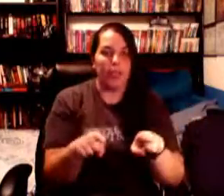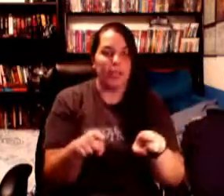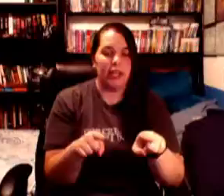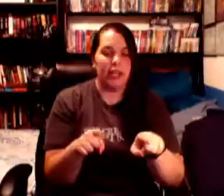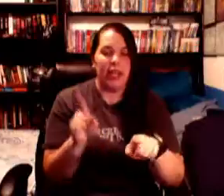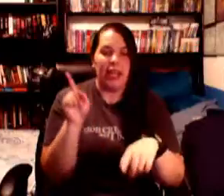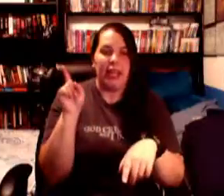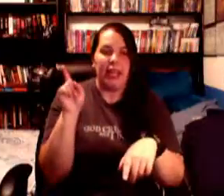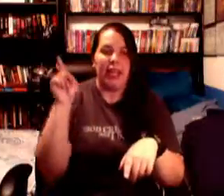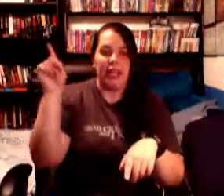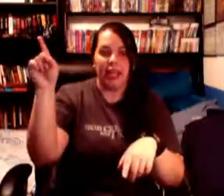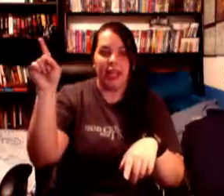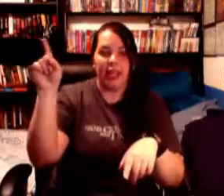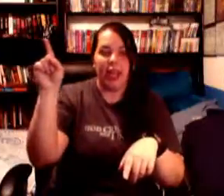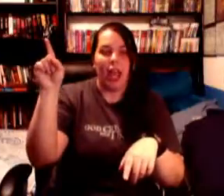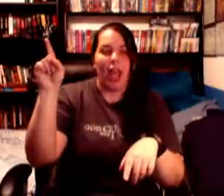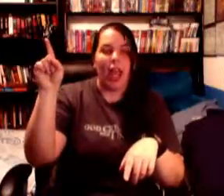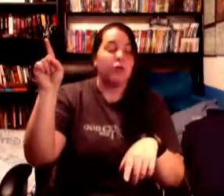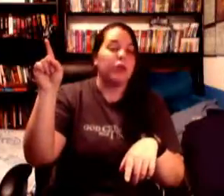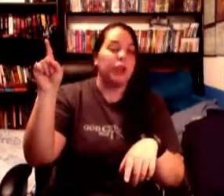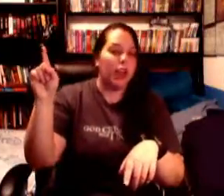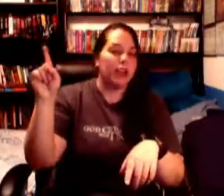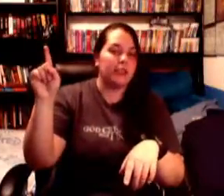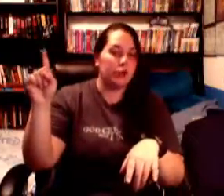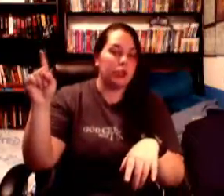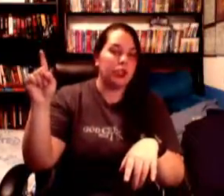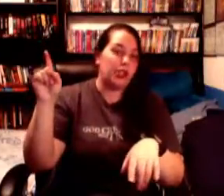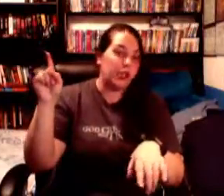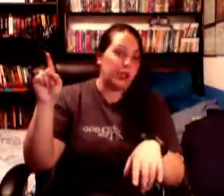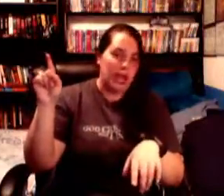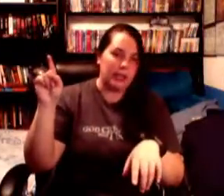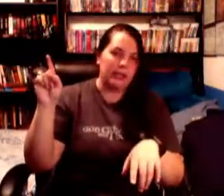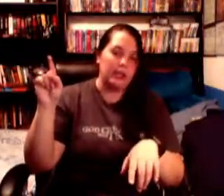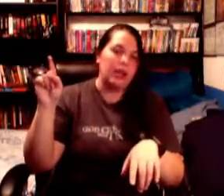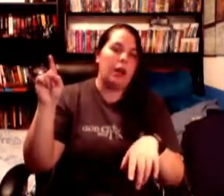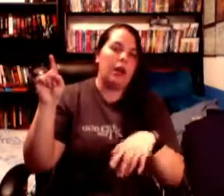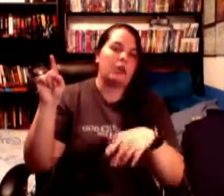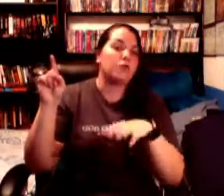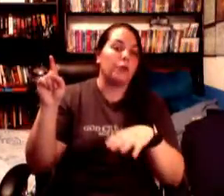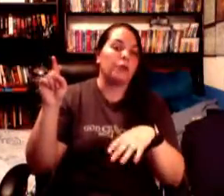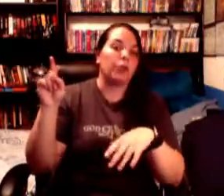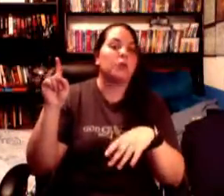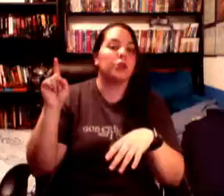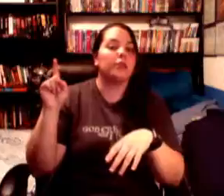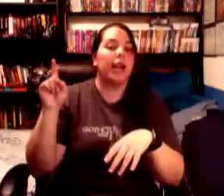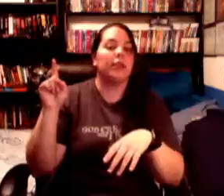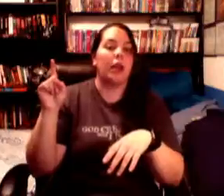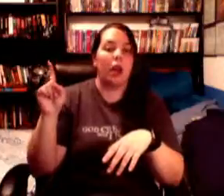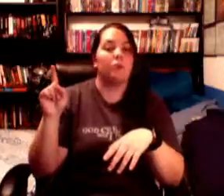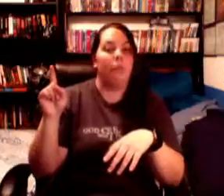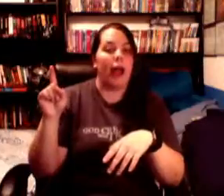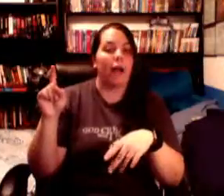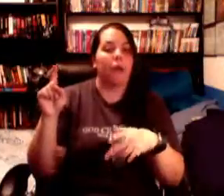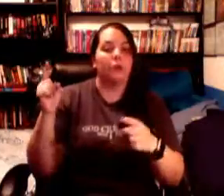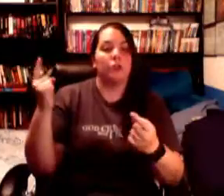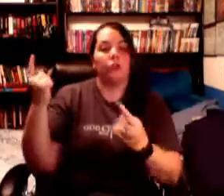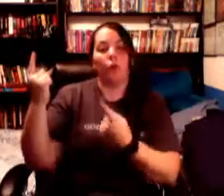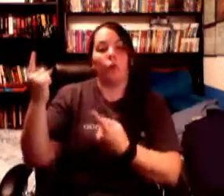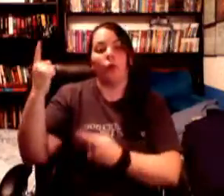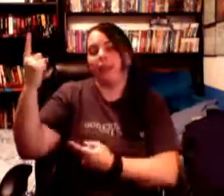When he returns, we're going to do 2 signs, because for returns we're going to sign comes back. So we're in that